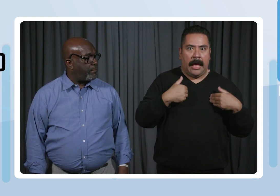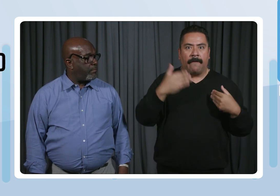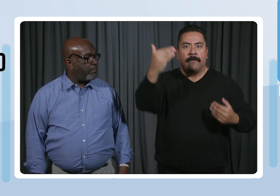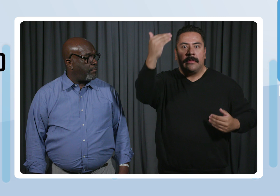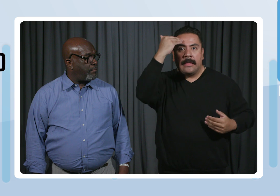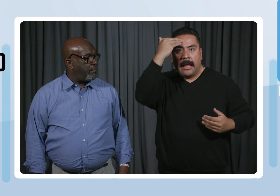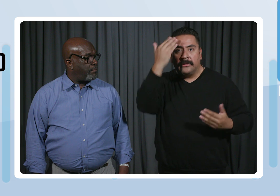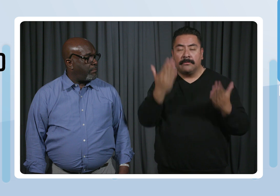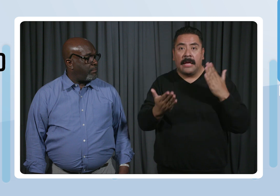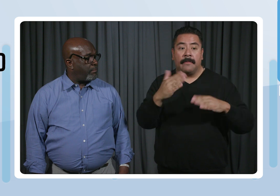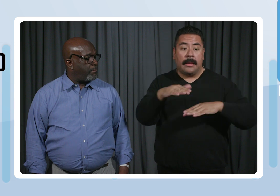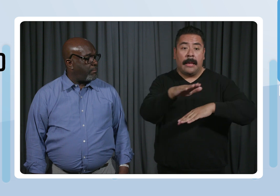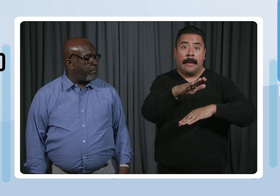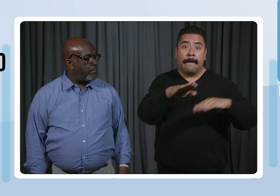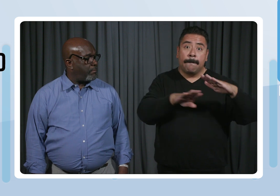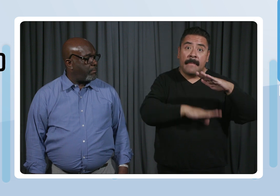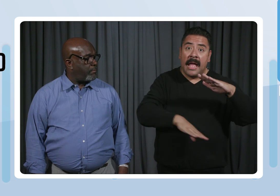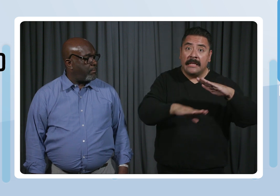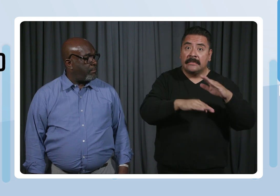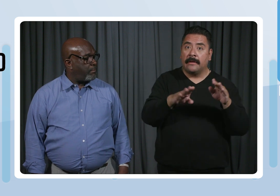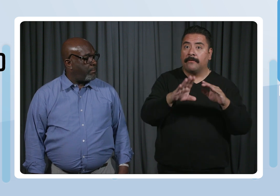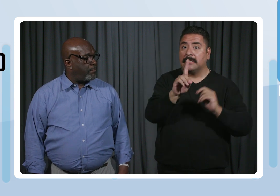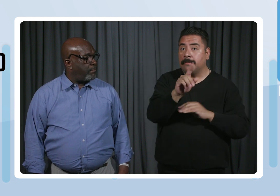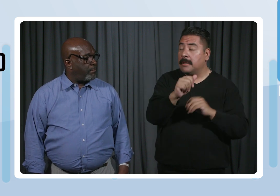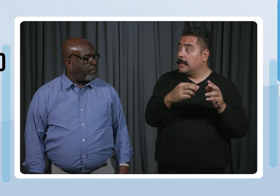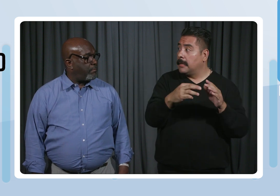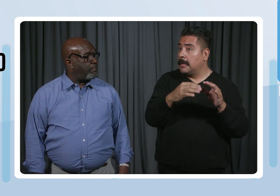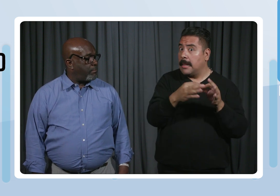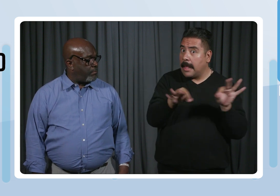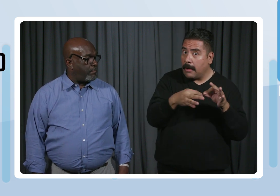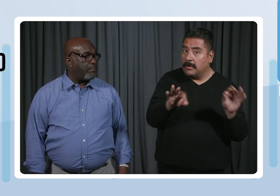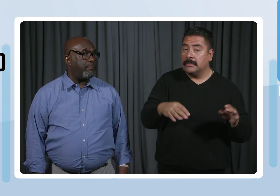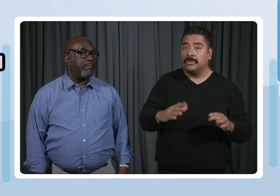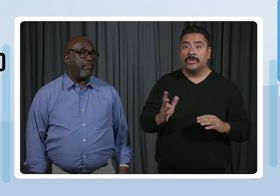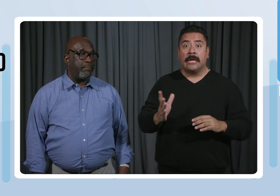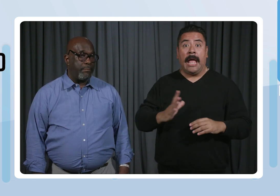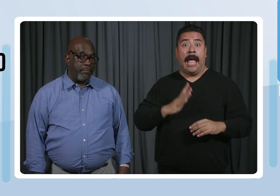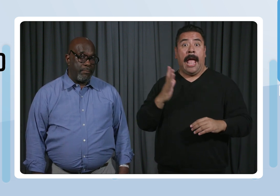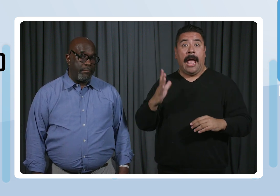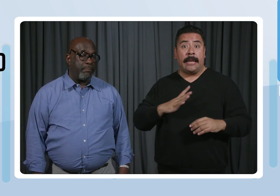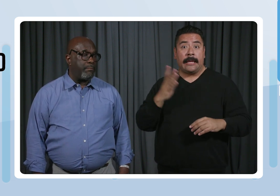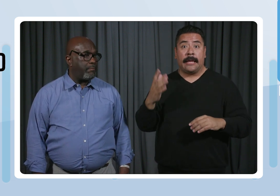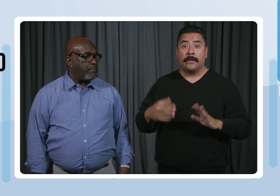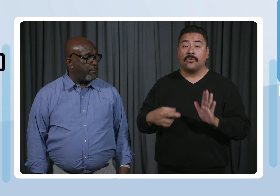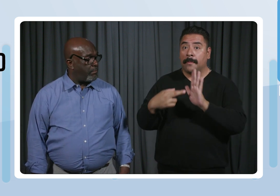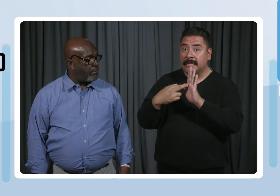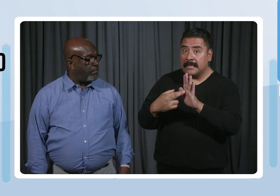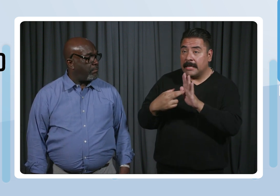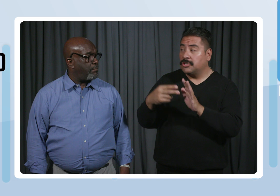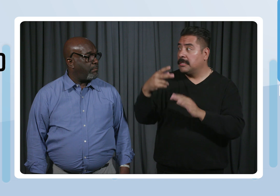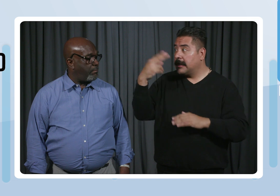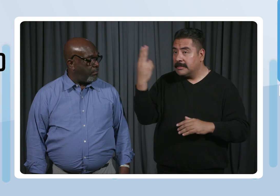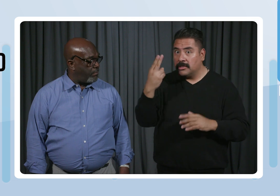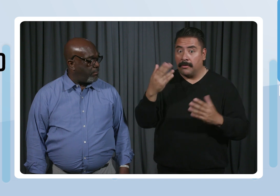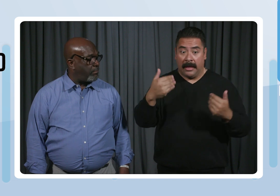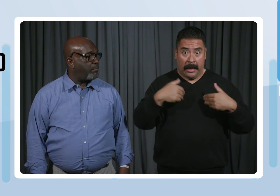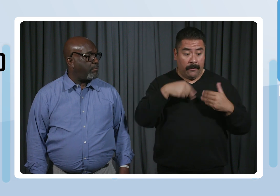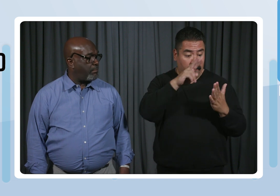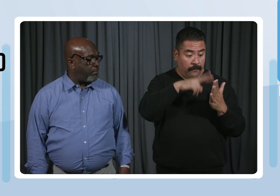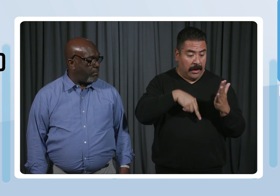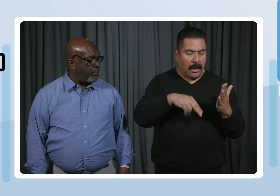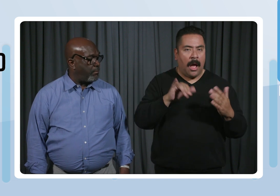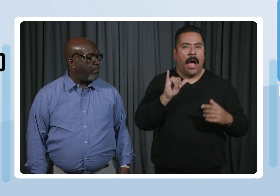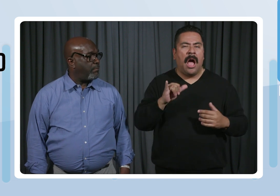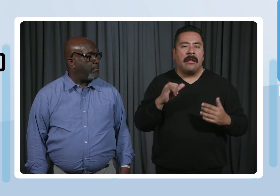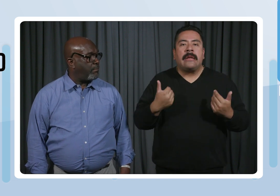of disability language or etiquette or representation or history, and then turn around and say, okay, I at least